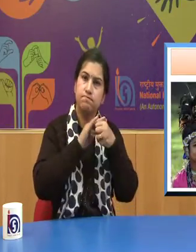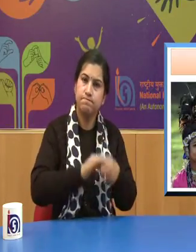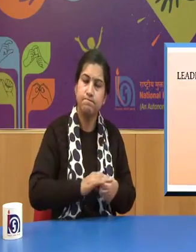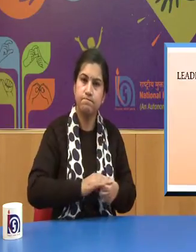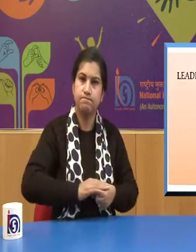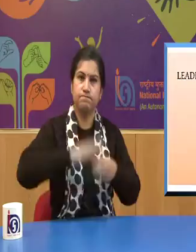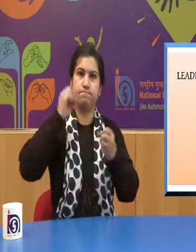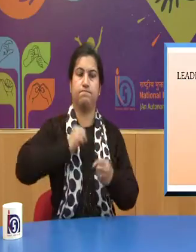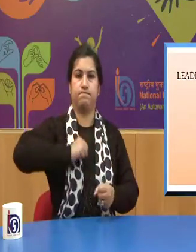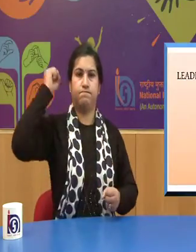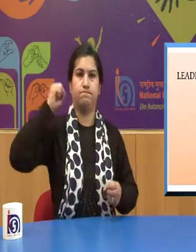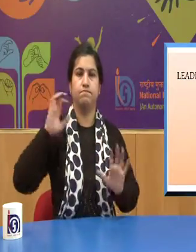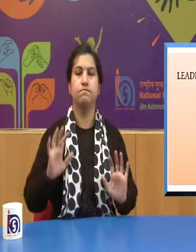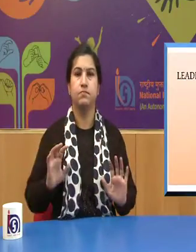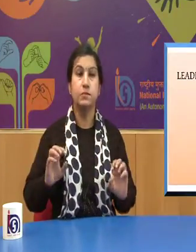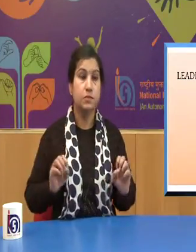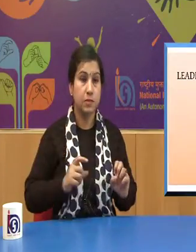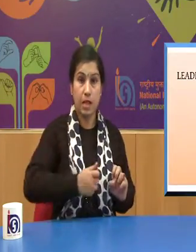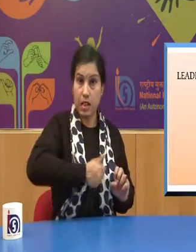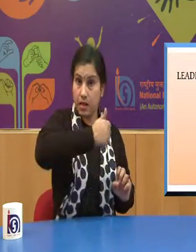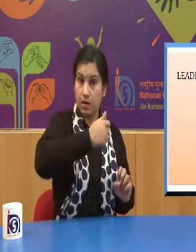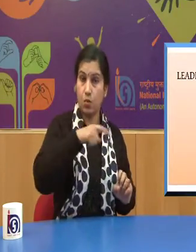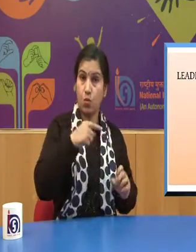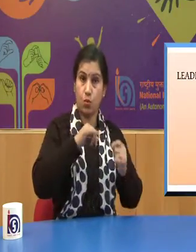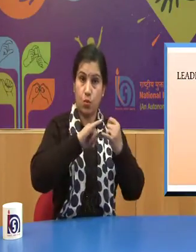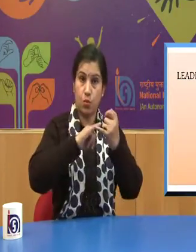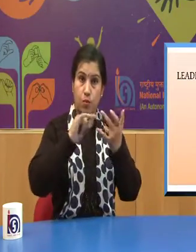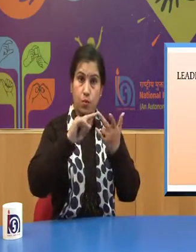The rebellion was led by Sidhu and Kanhu.